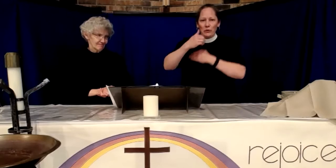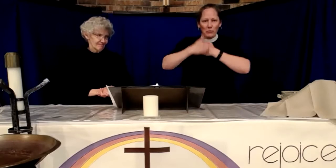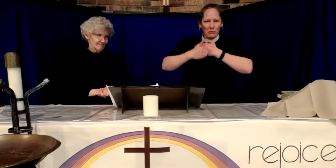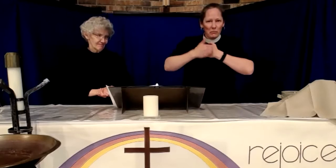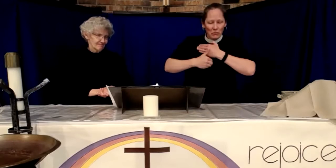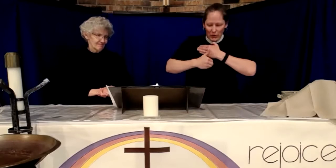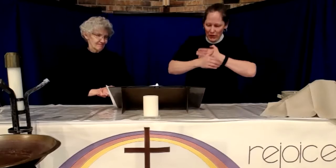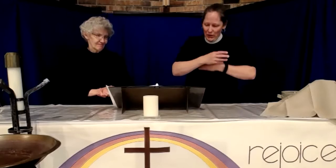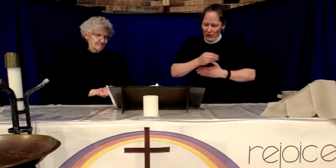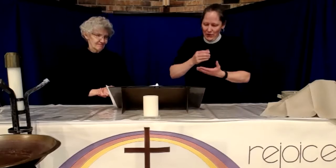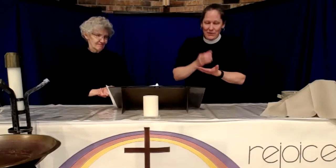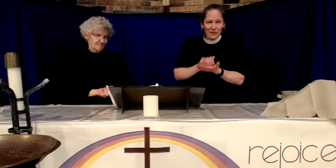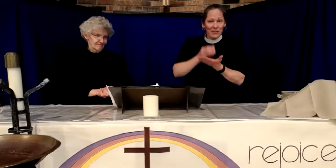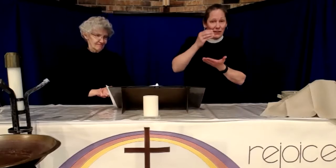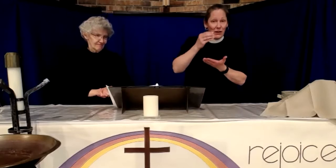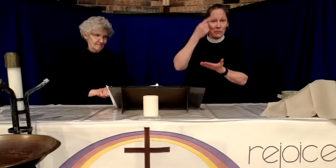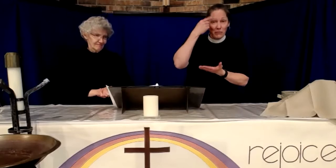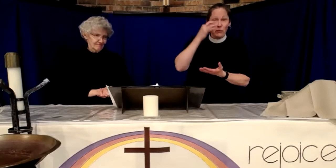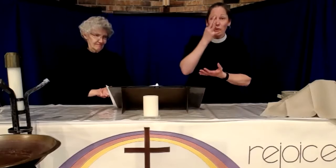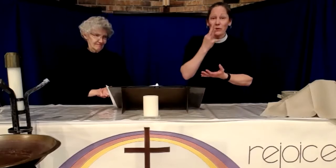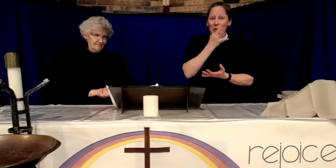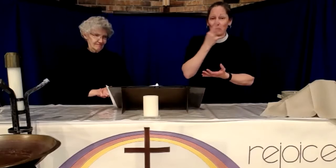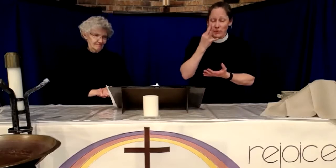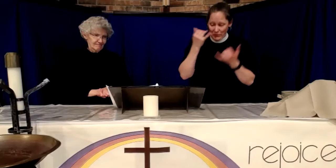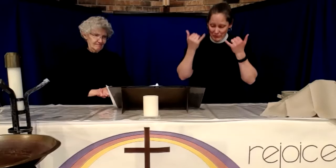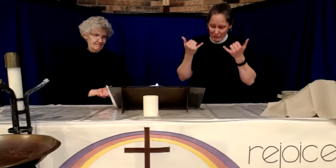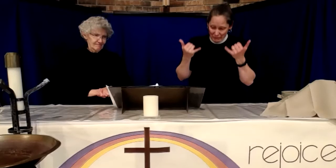So, gather your bread and your cup for communion today.